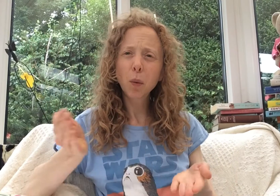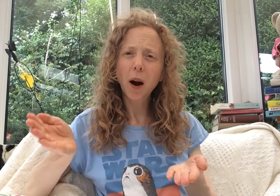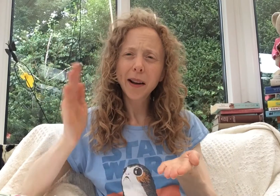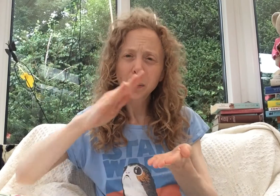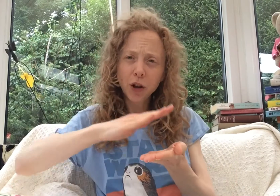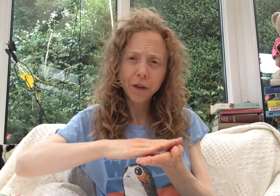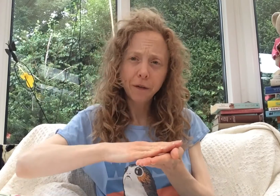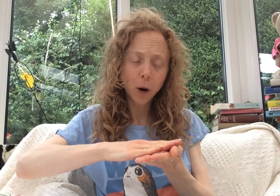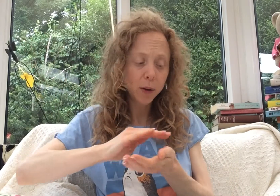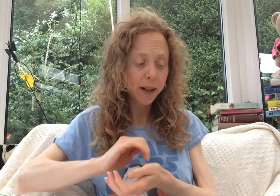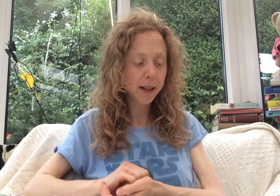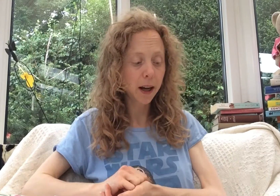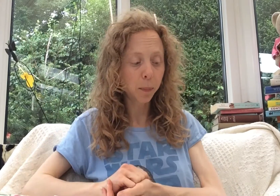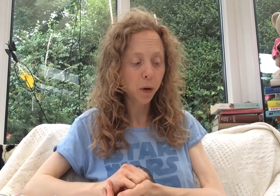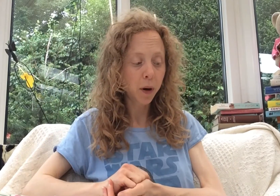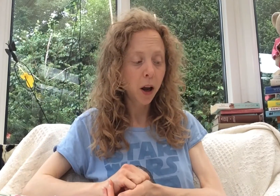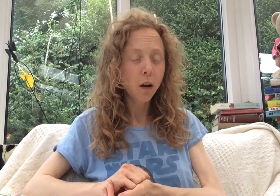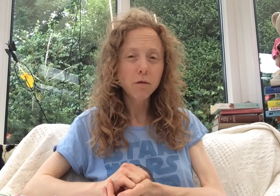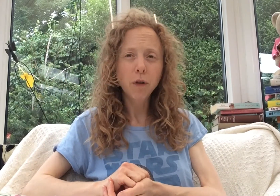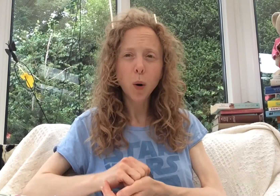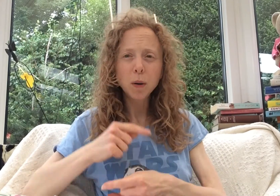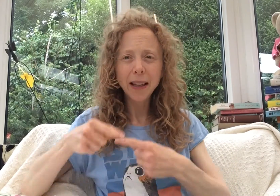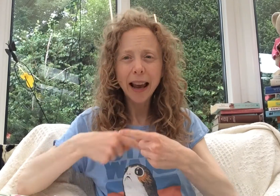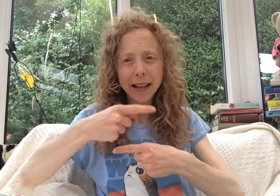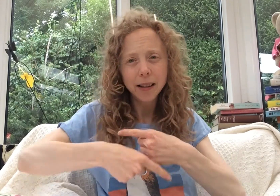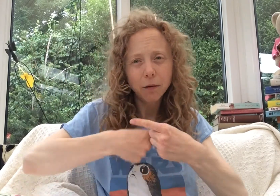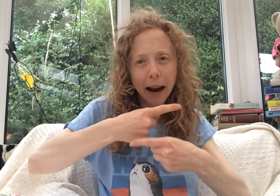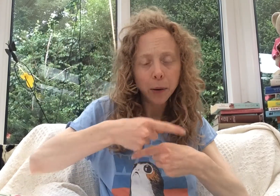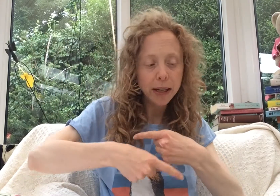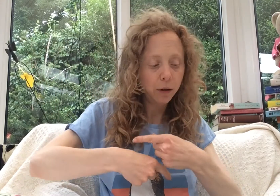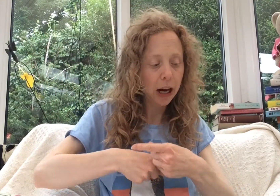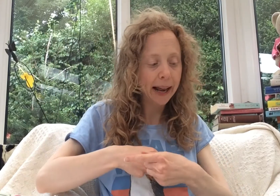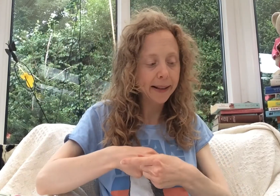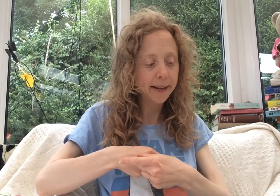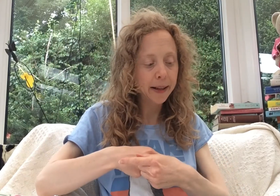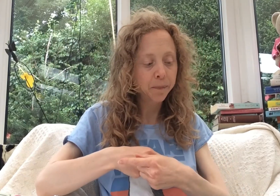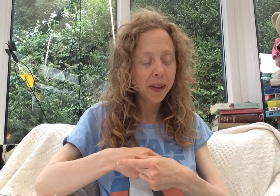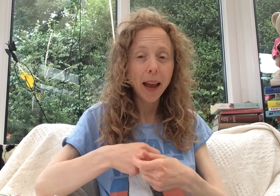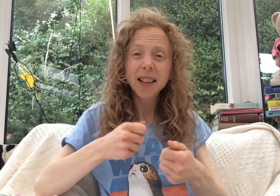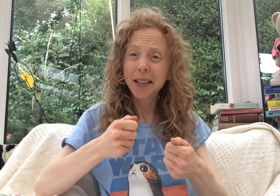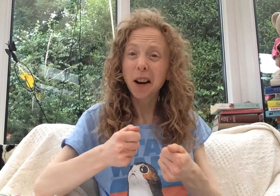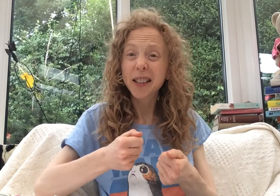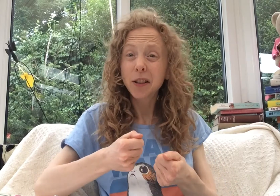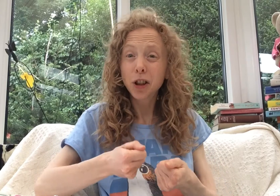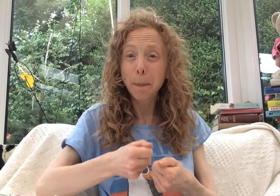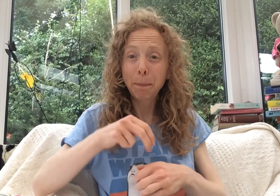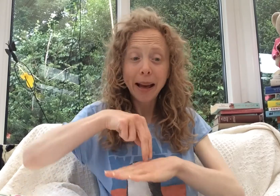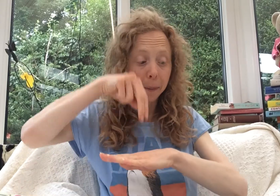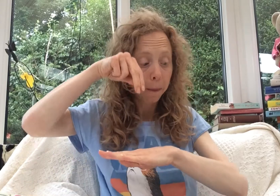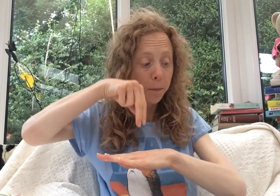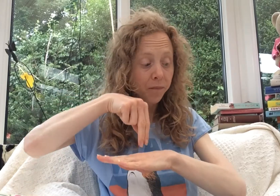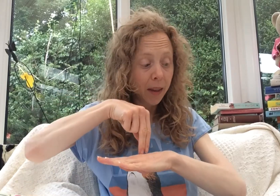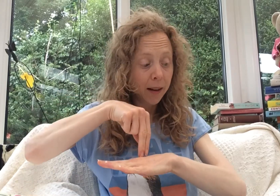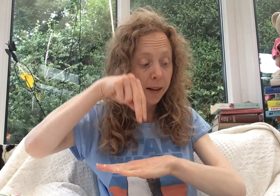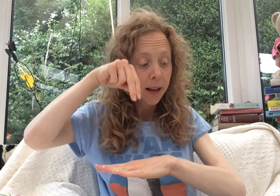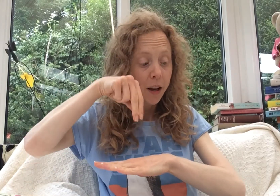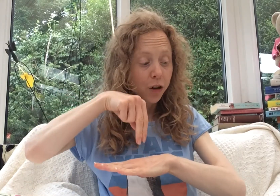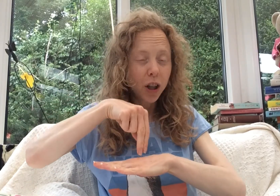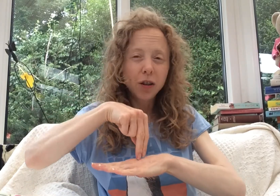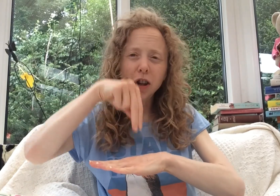while, she folded it double, rolled the ends around each hand, and started jumping. She